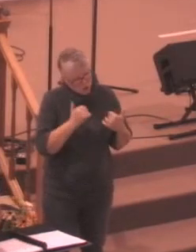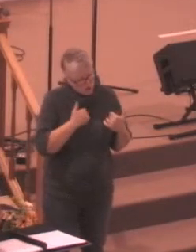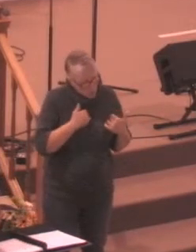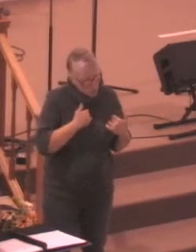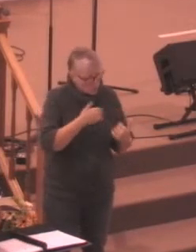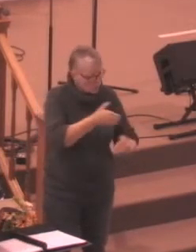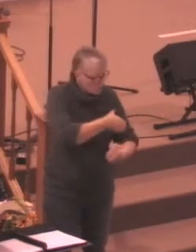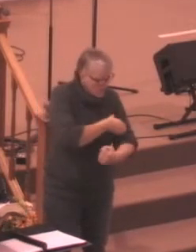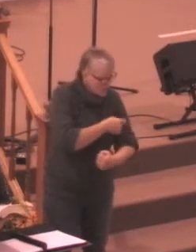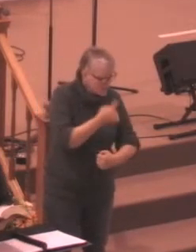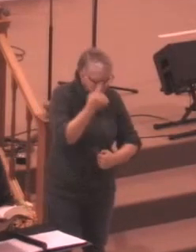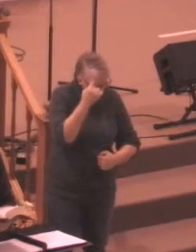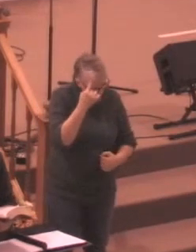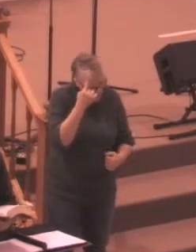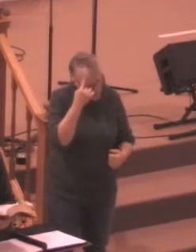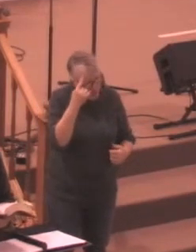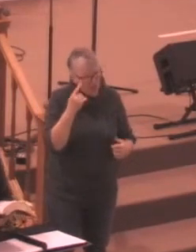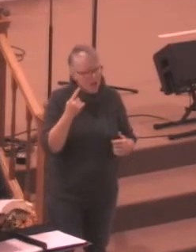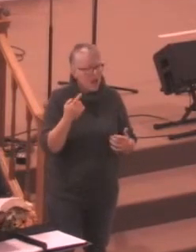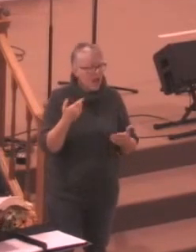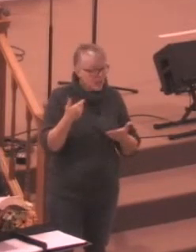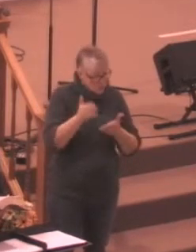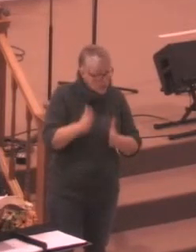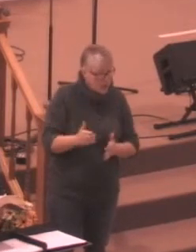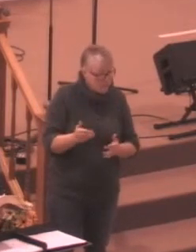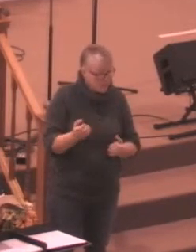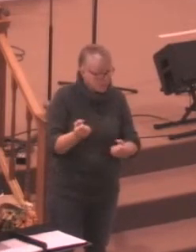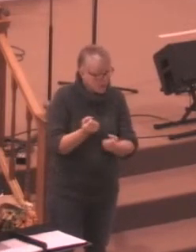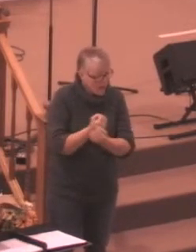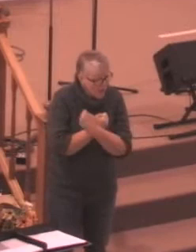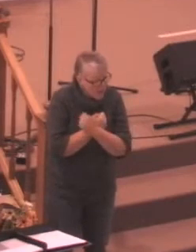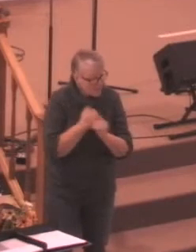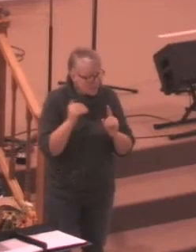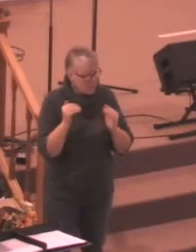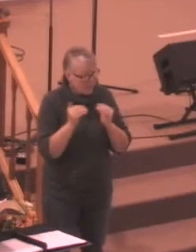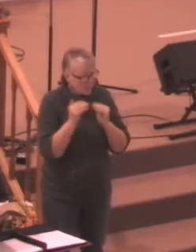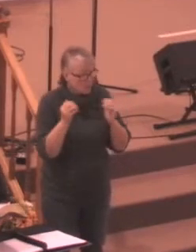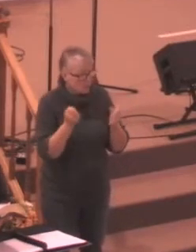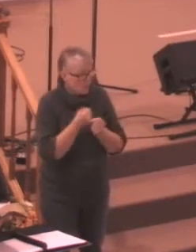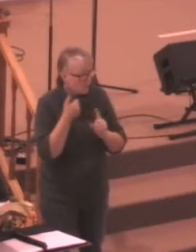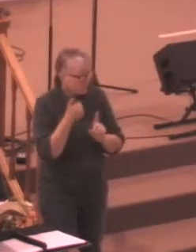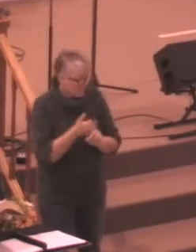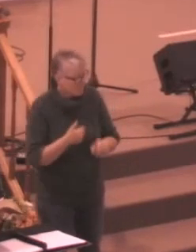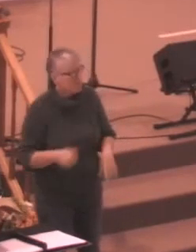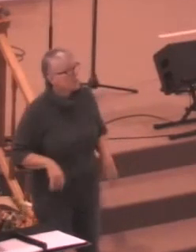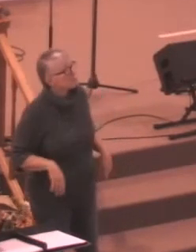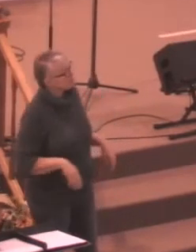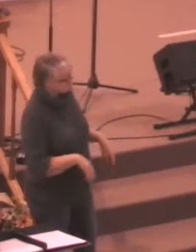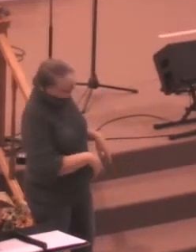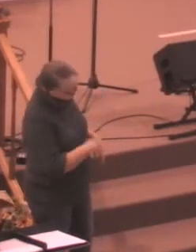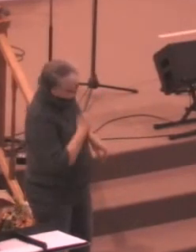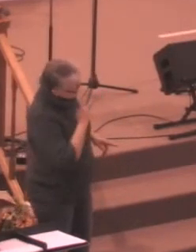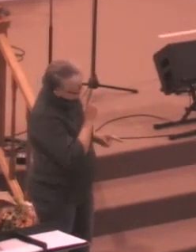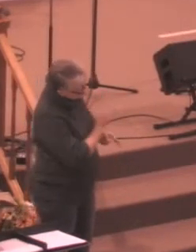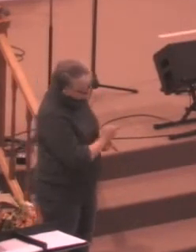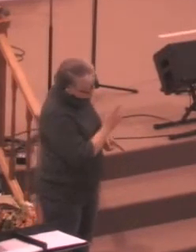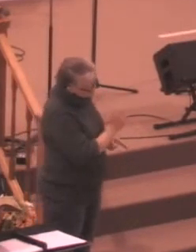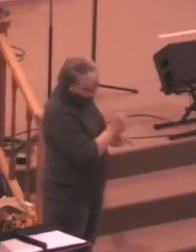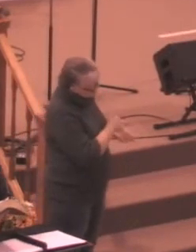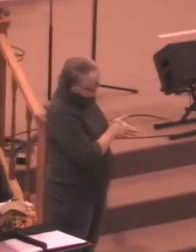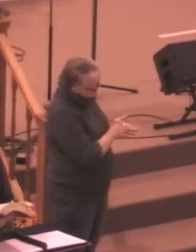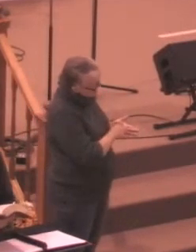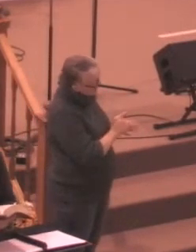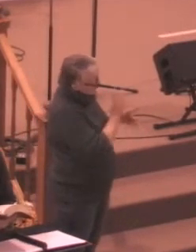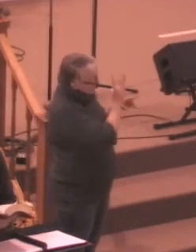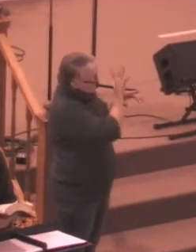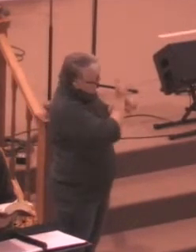all your strength, and with all your mind, and your neighbor as yourself. And Jesus said to him, you have answered correctly. Do this habitually, and